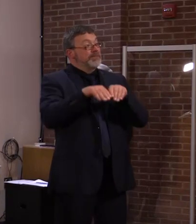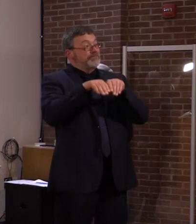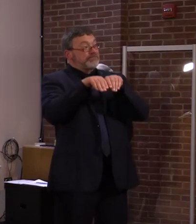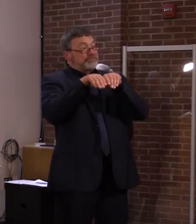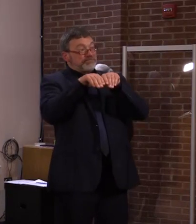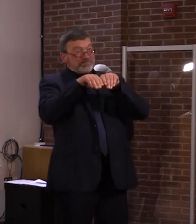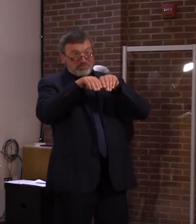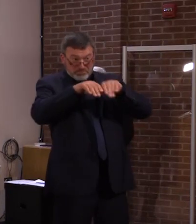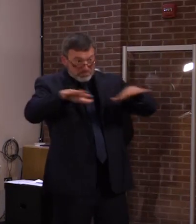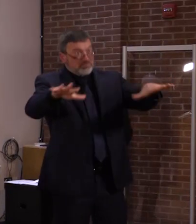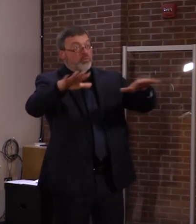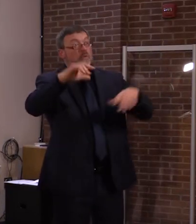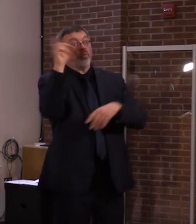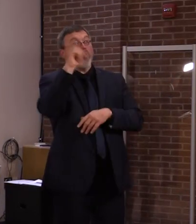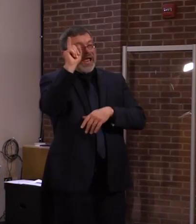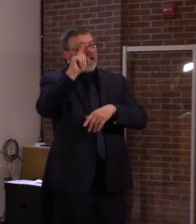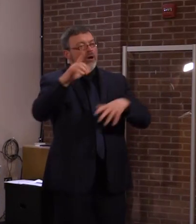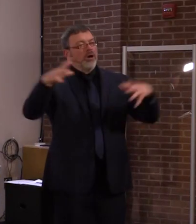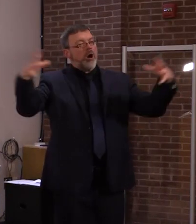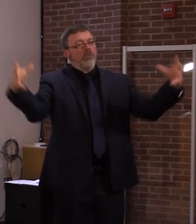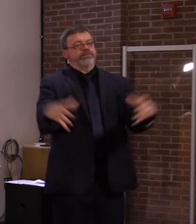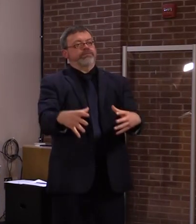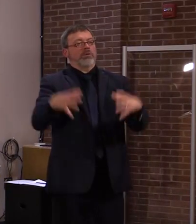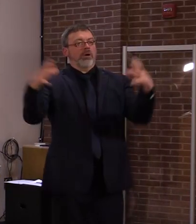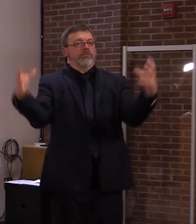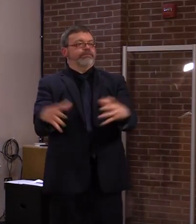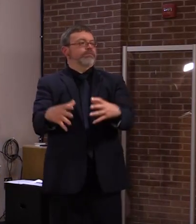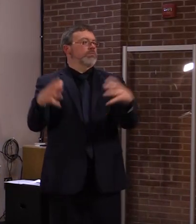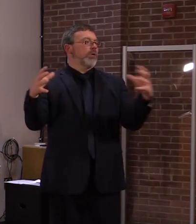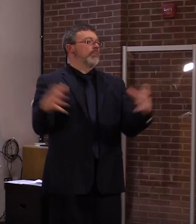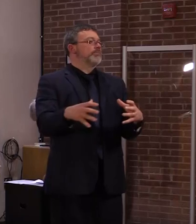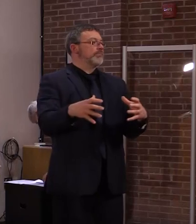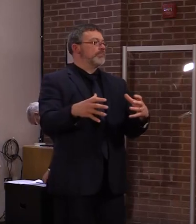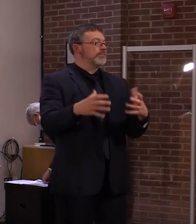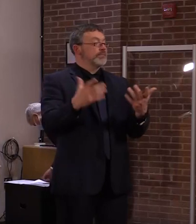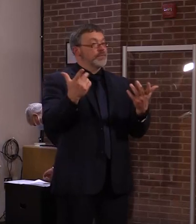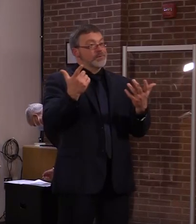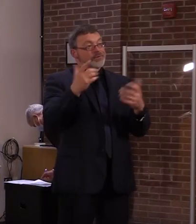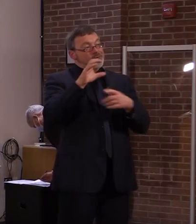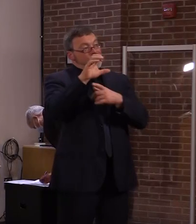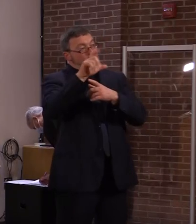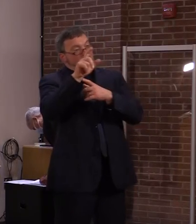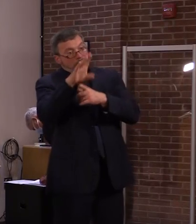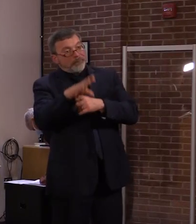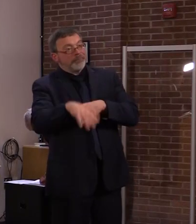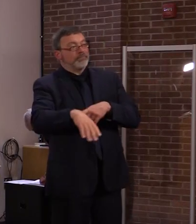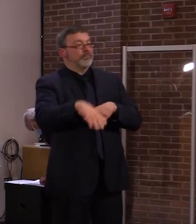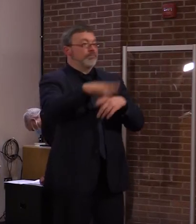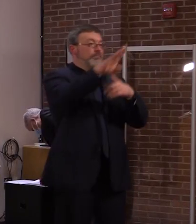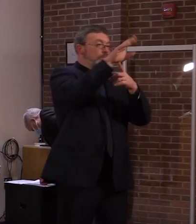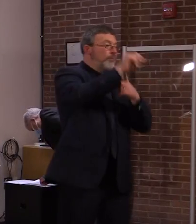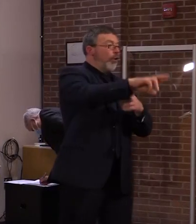some of the small gatherings, whether it's in a club or a bar or at somebody's